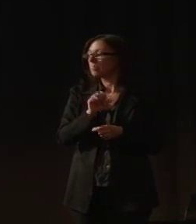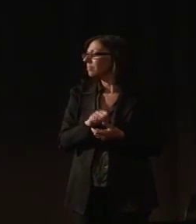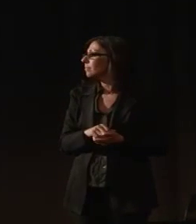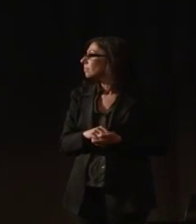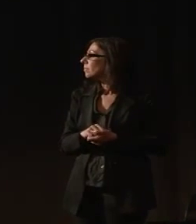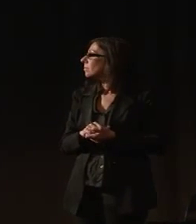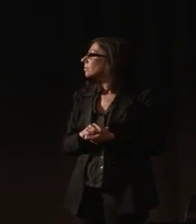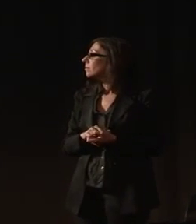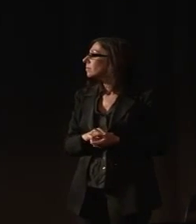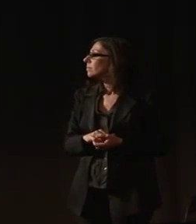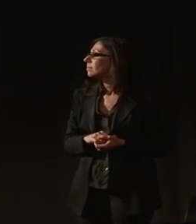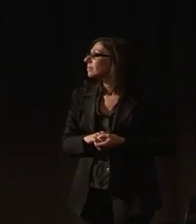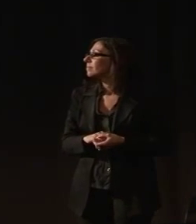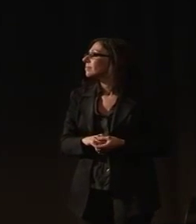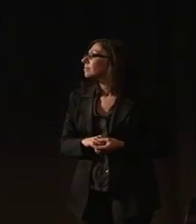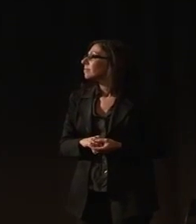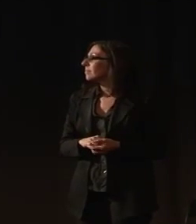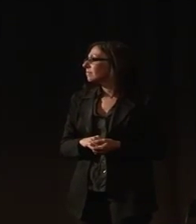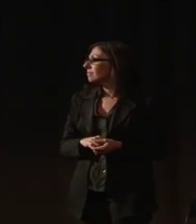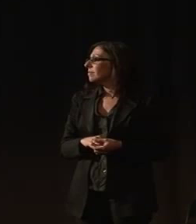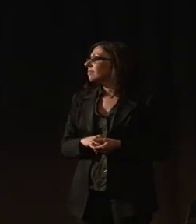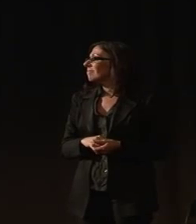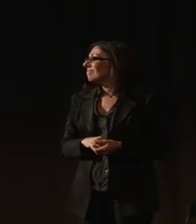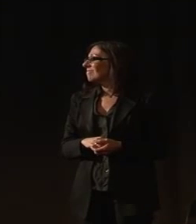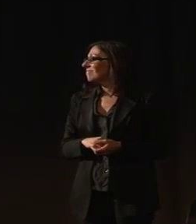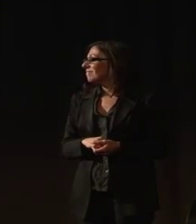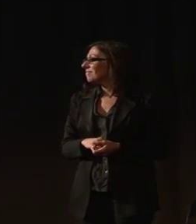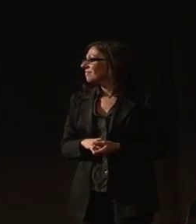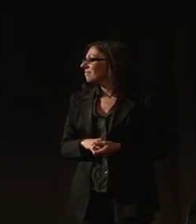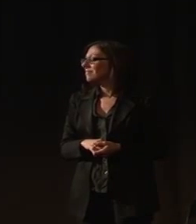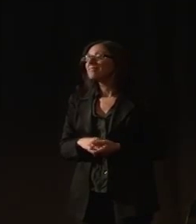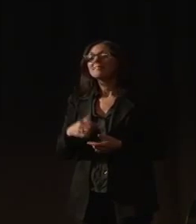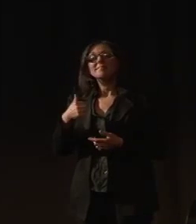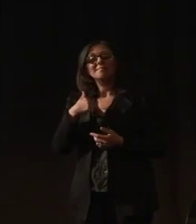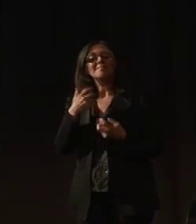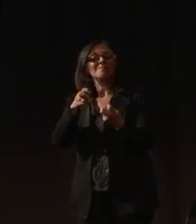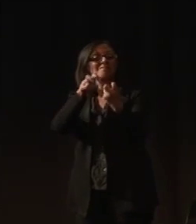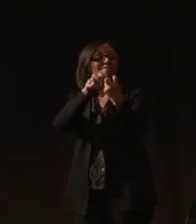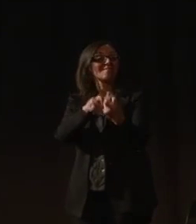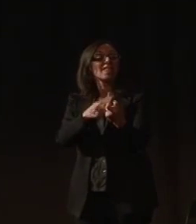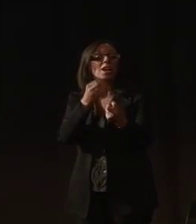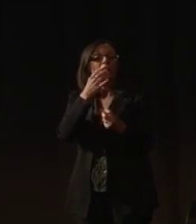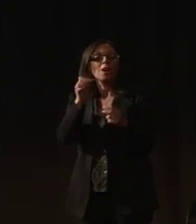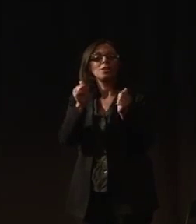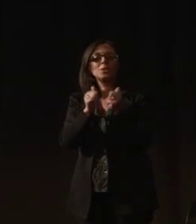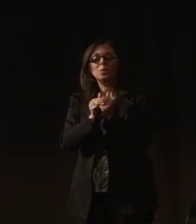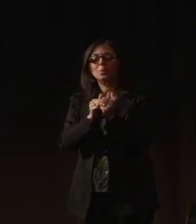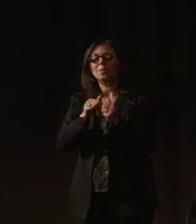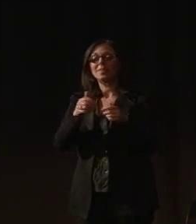And so I had lunch with Countess Volta, the